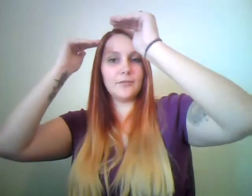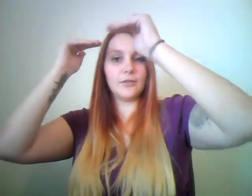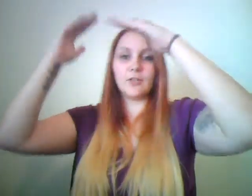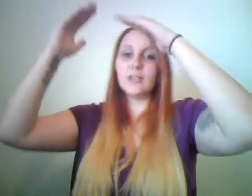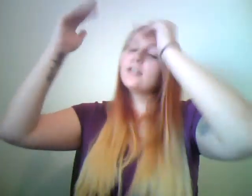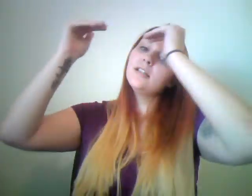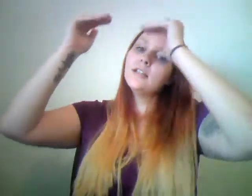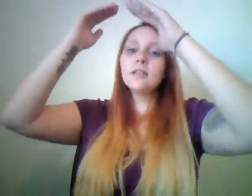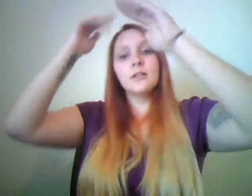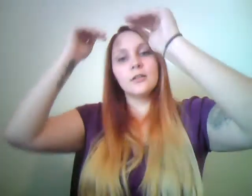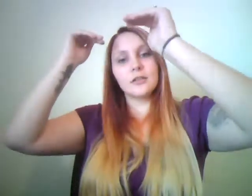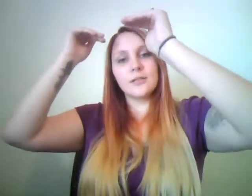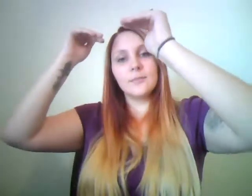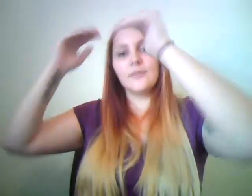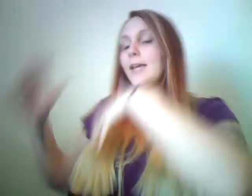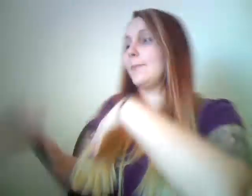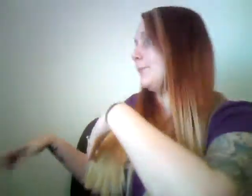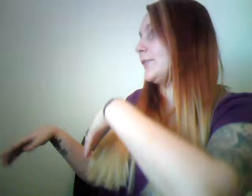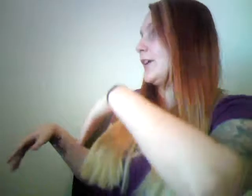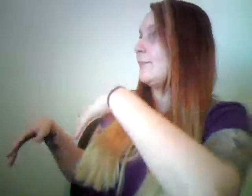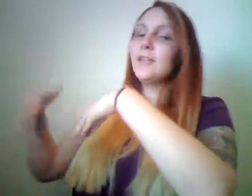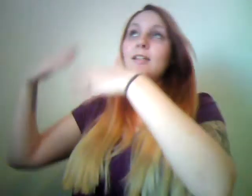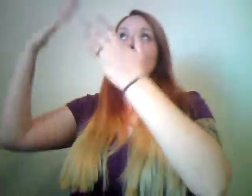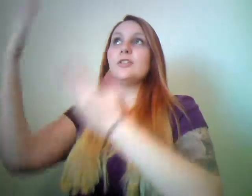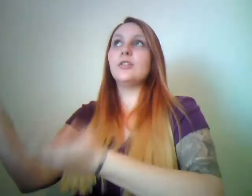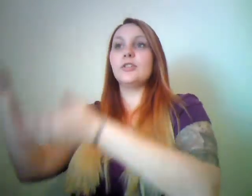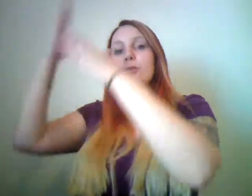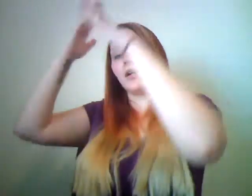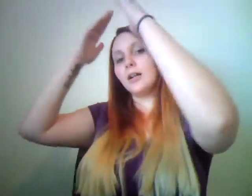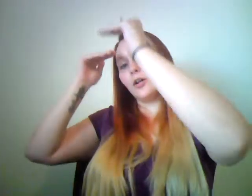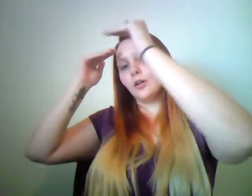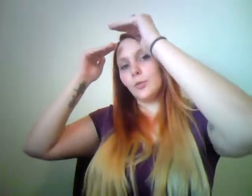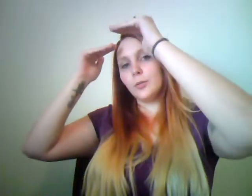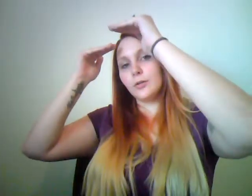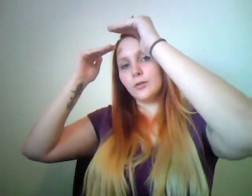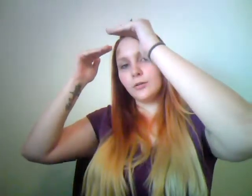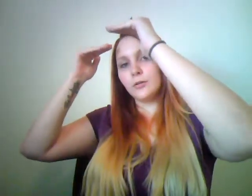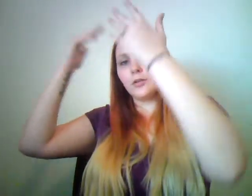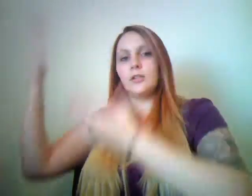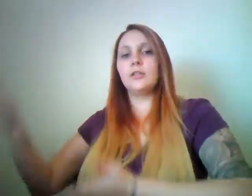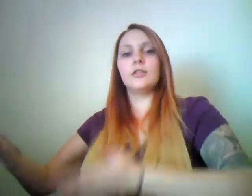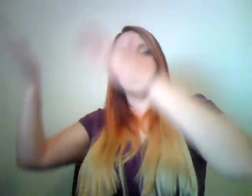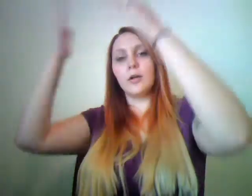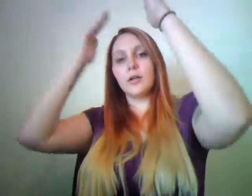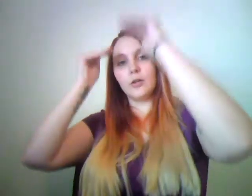front. Learn something every day, okay? So you are hope. You are hope.